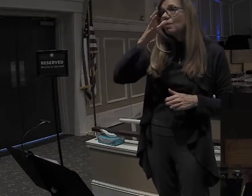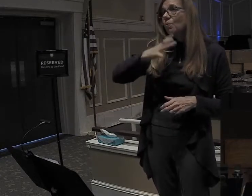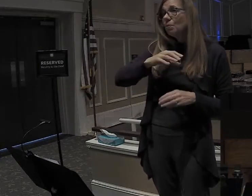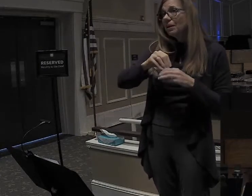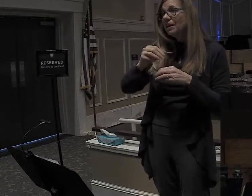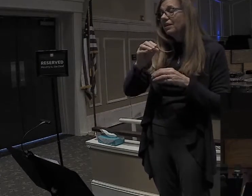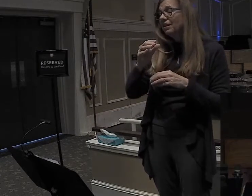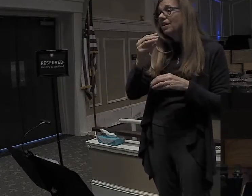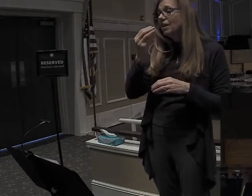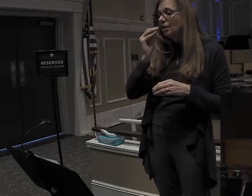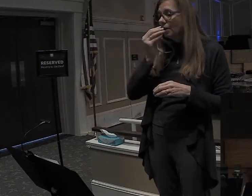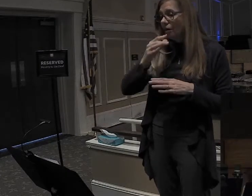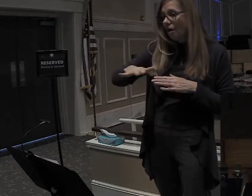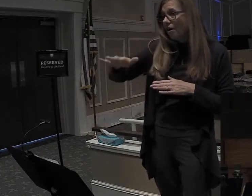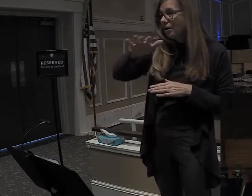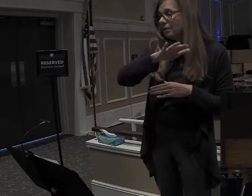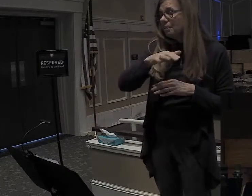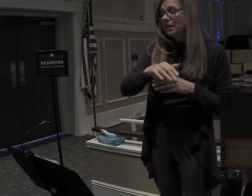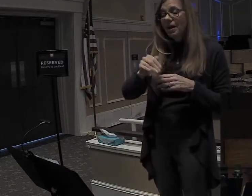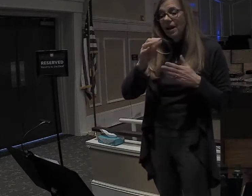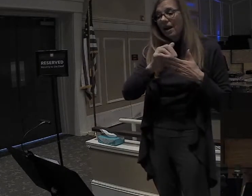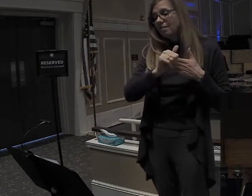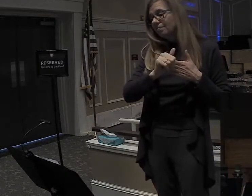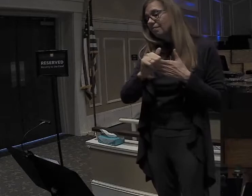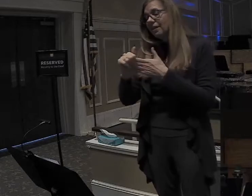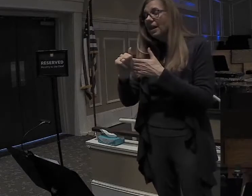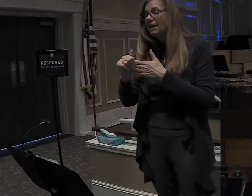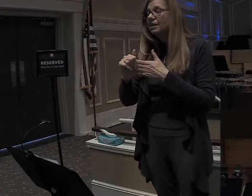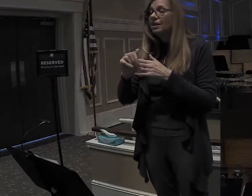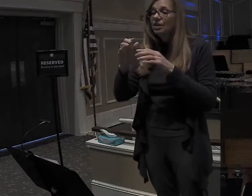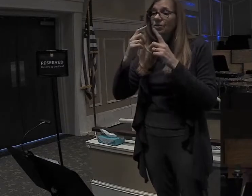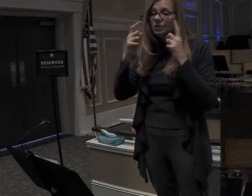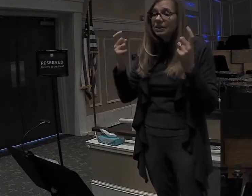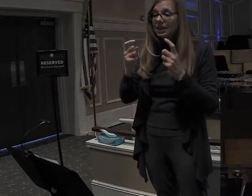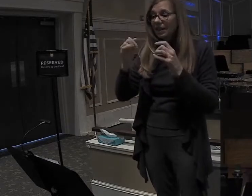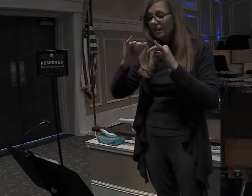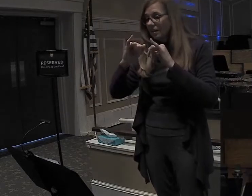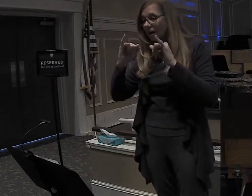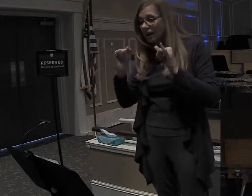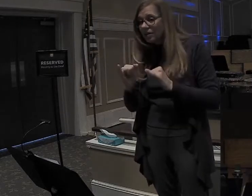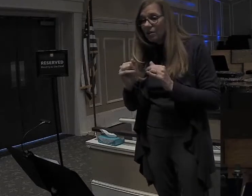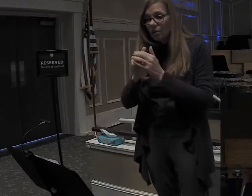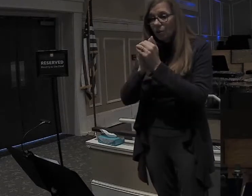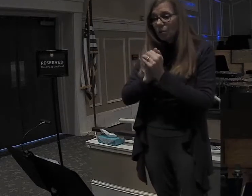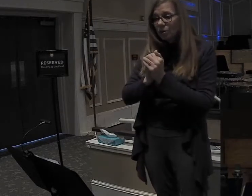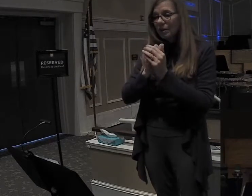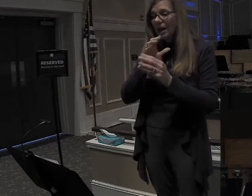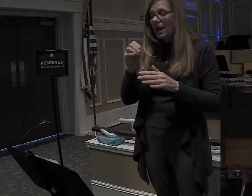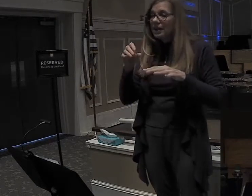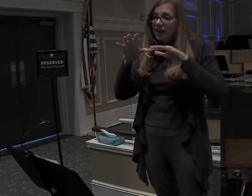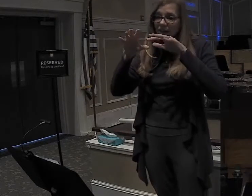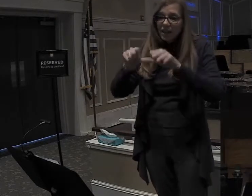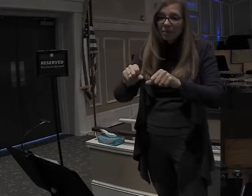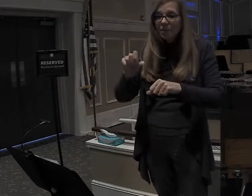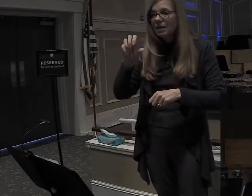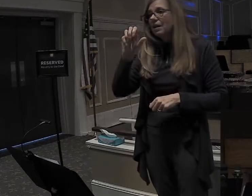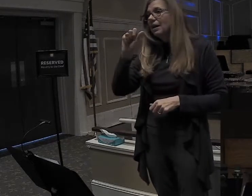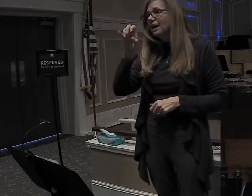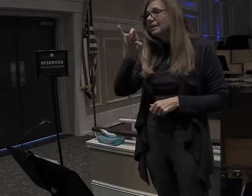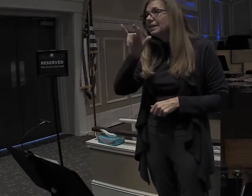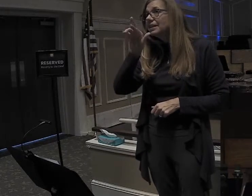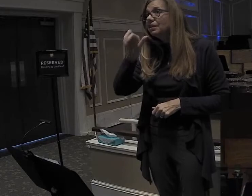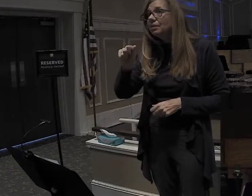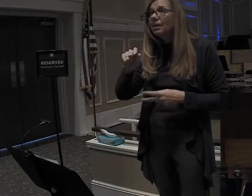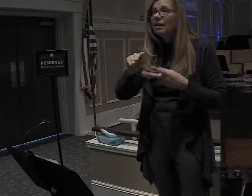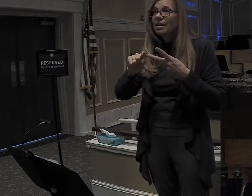garden. And they were led into sin and idolatry, and they were taken captive by Assyria and Babylon and Greece